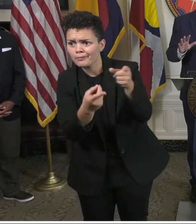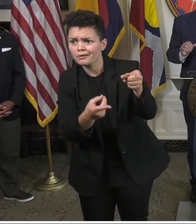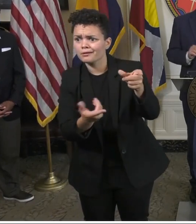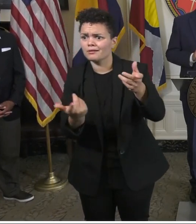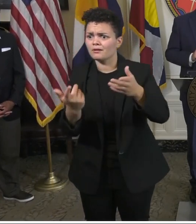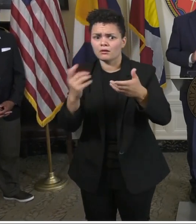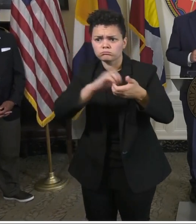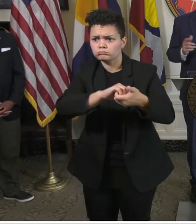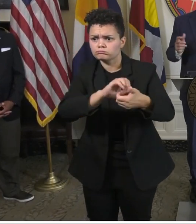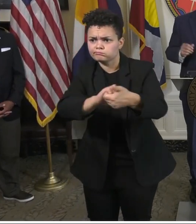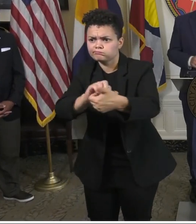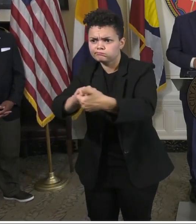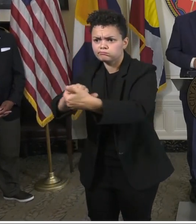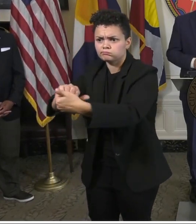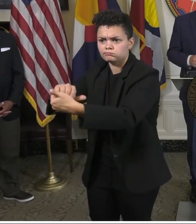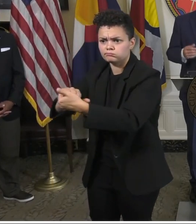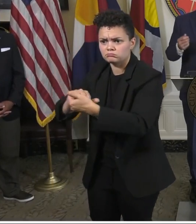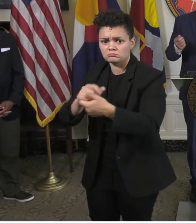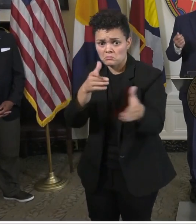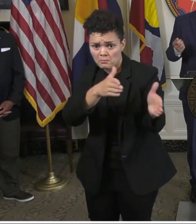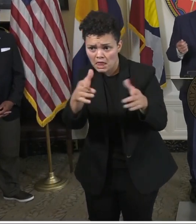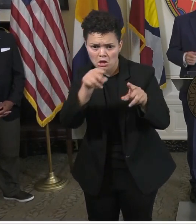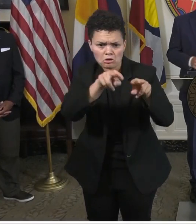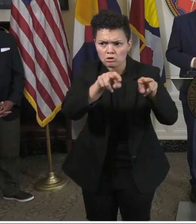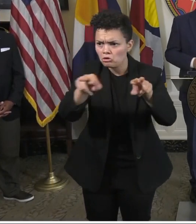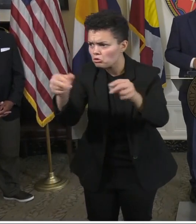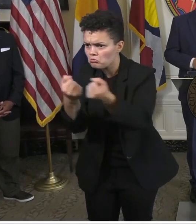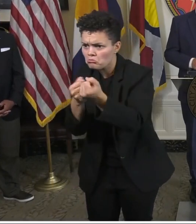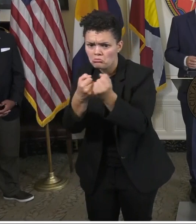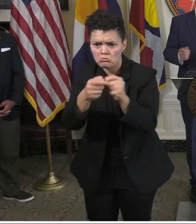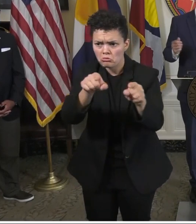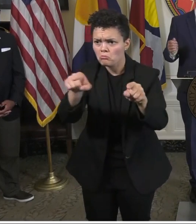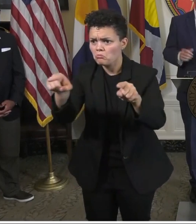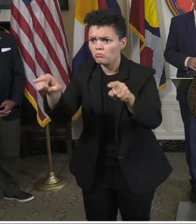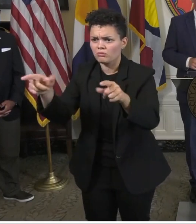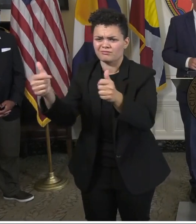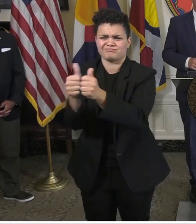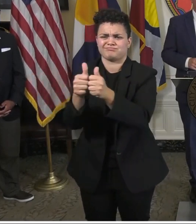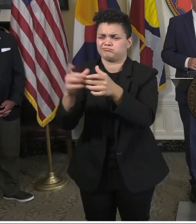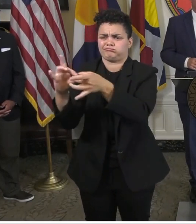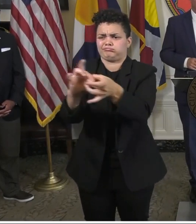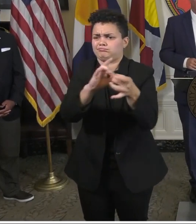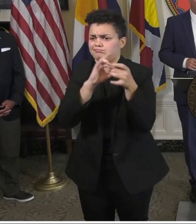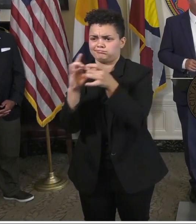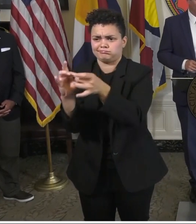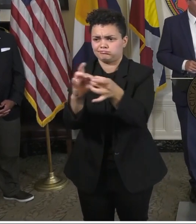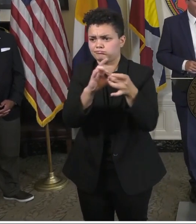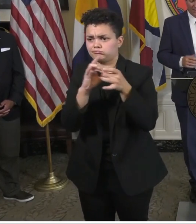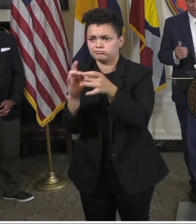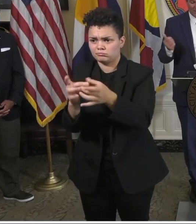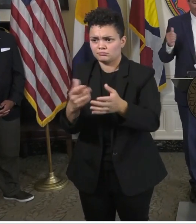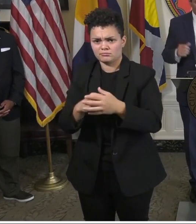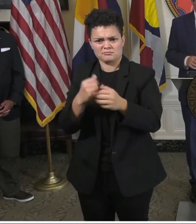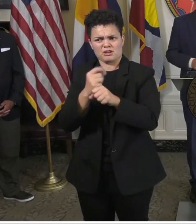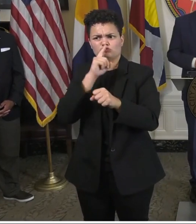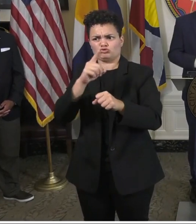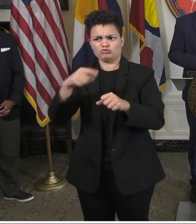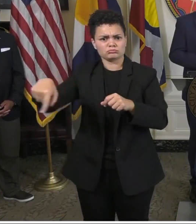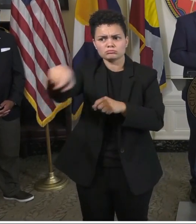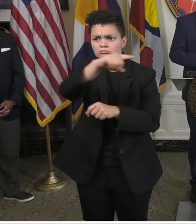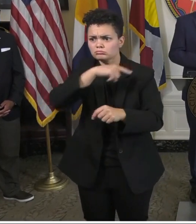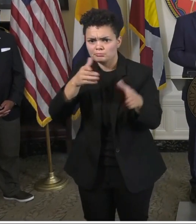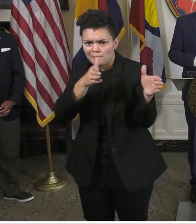their plans in place too, should we see another spike. And we work very closely with them along those lines too. The mayor